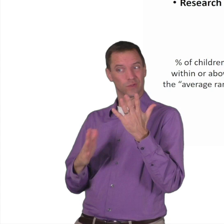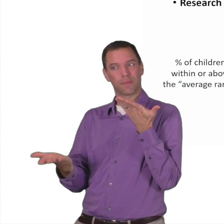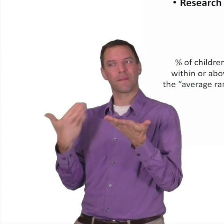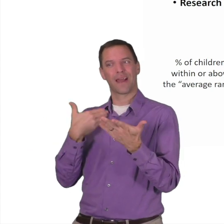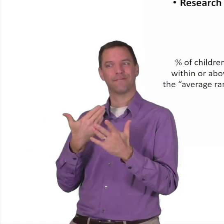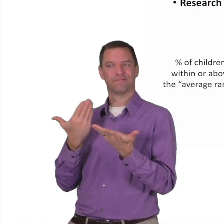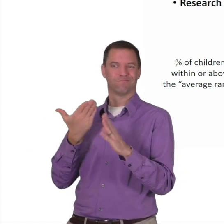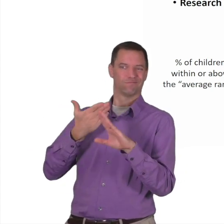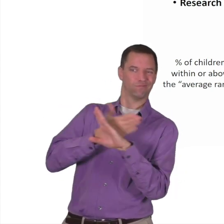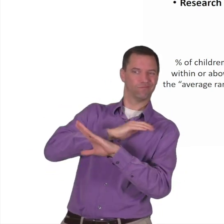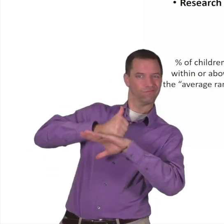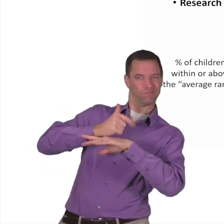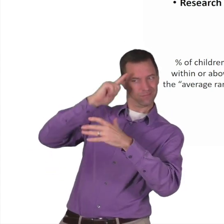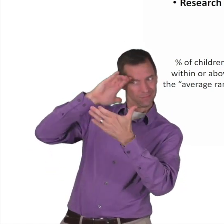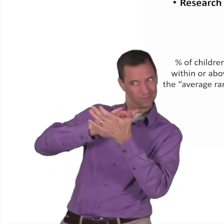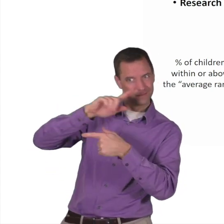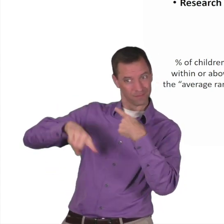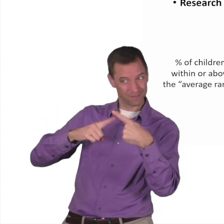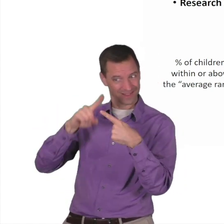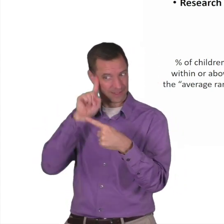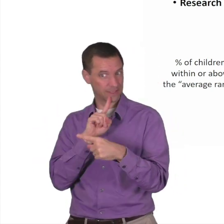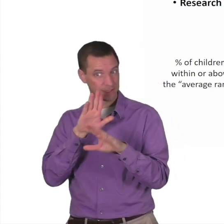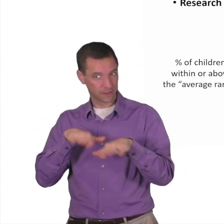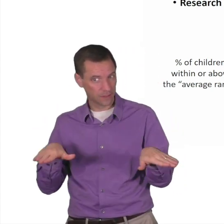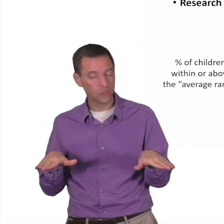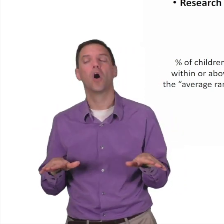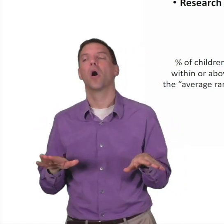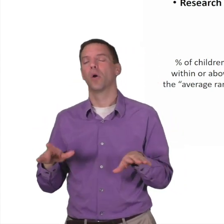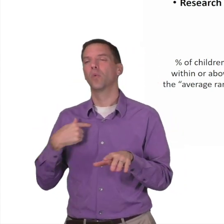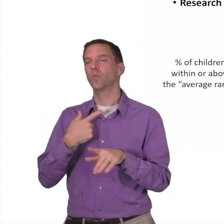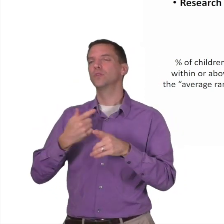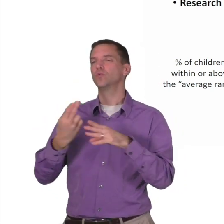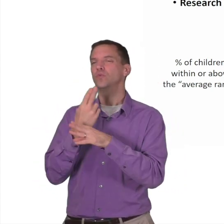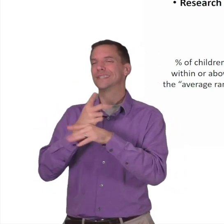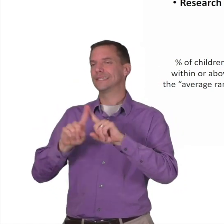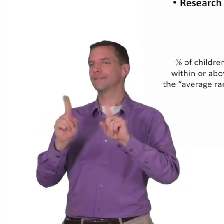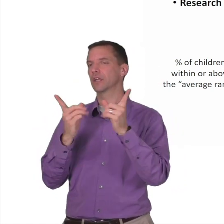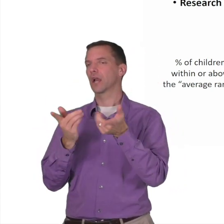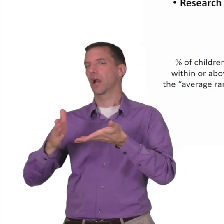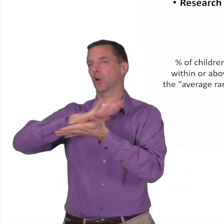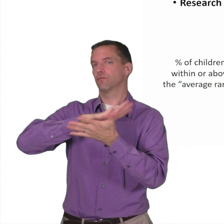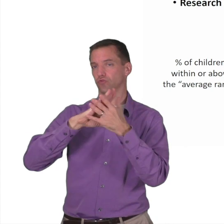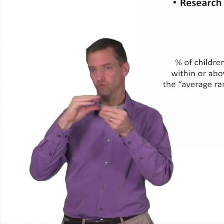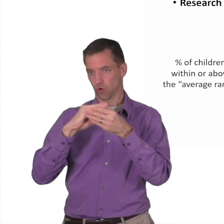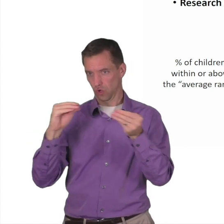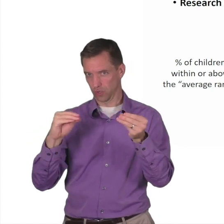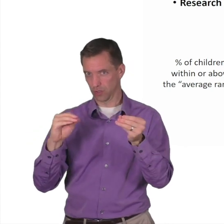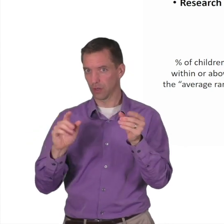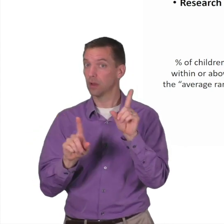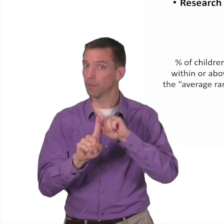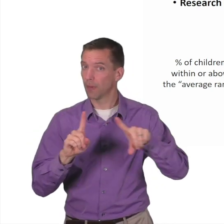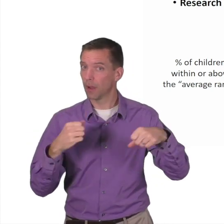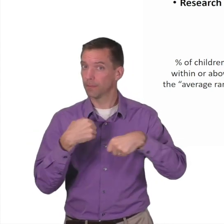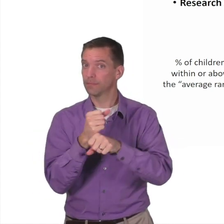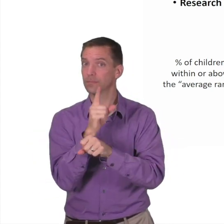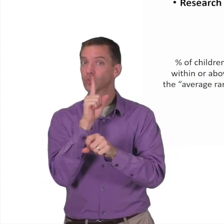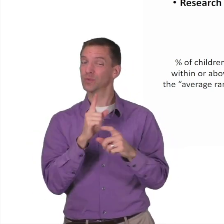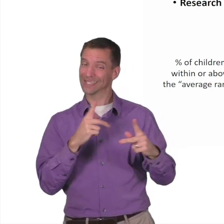Now, because our students may have preconceived beliefs about deaf and hard of hearing children specifically, we used a different cover story, but we